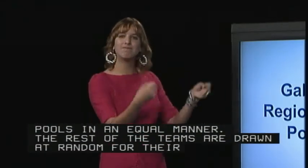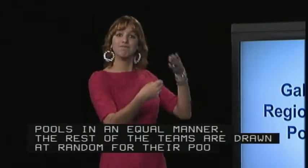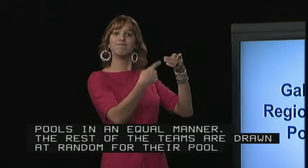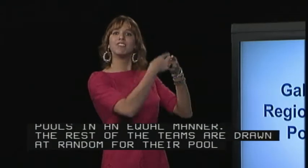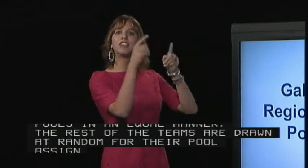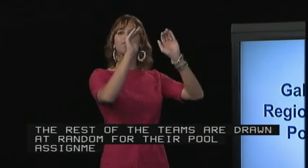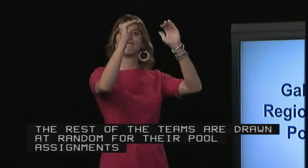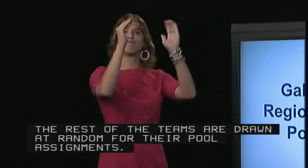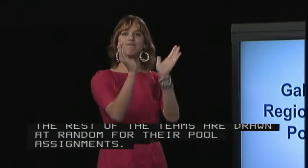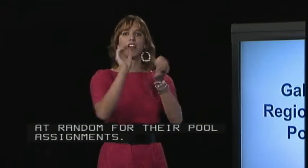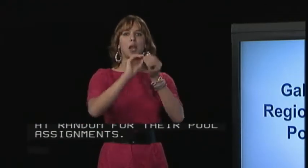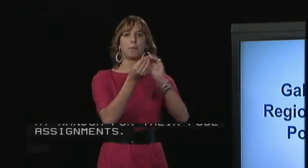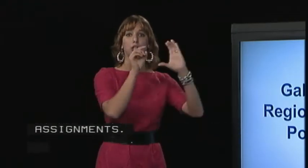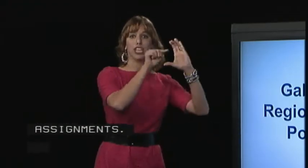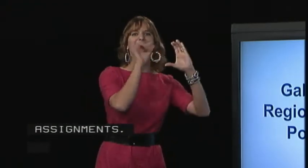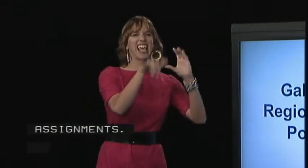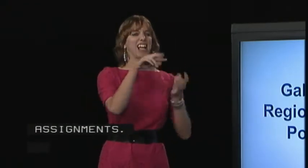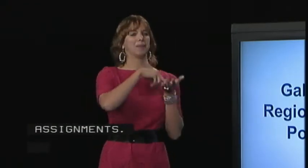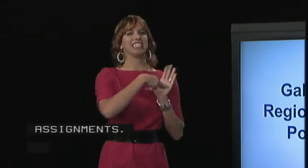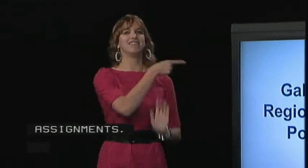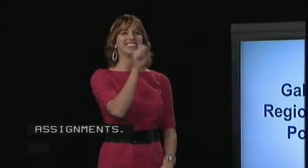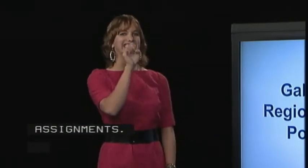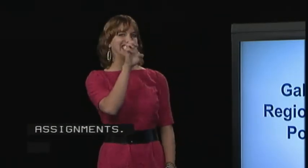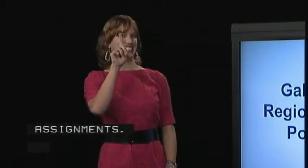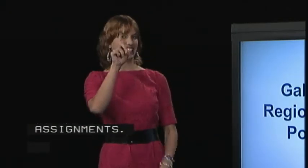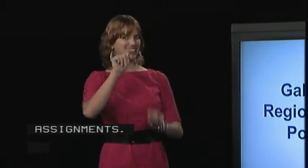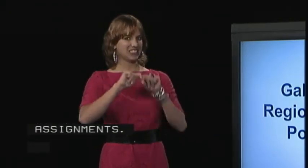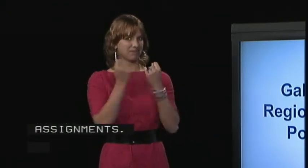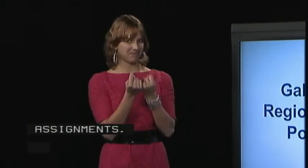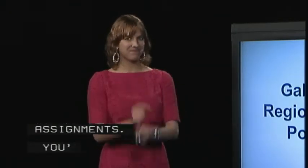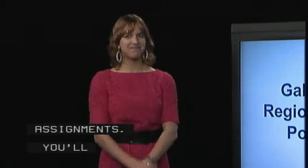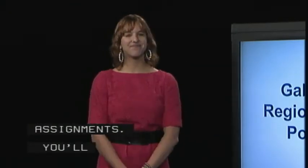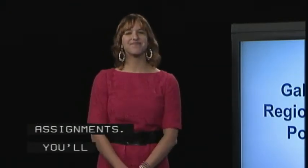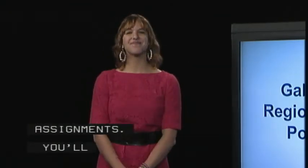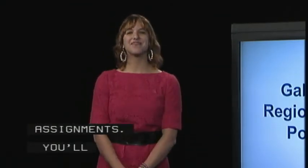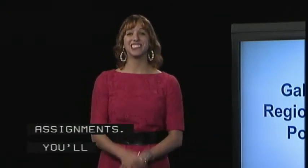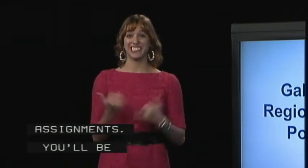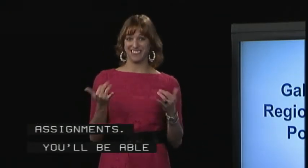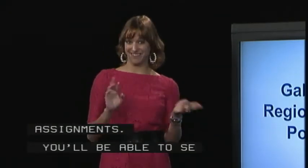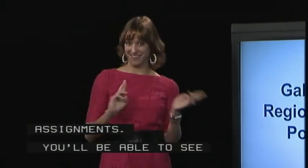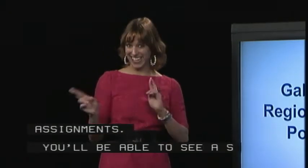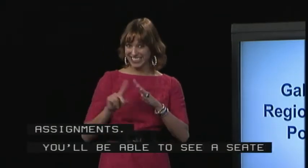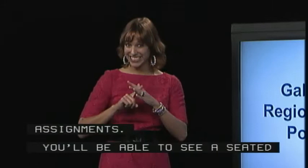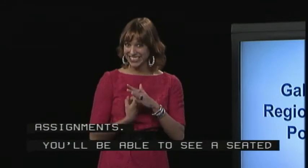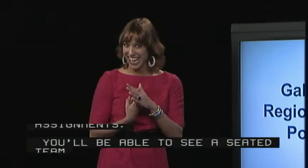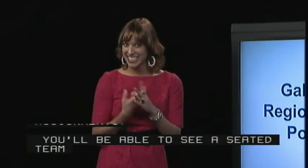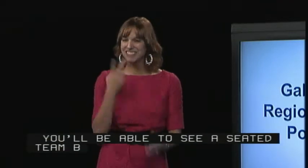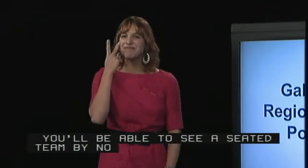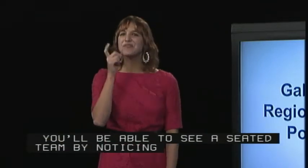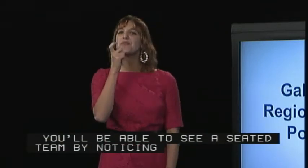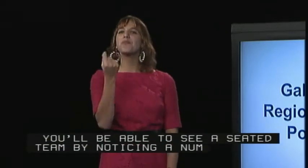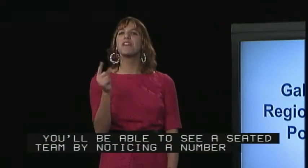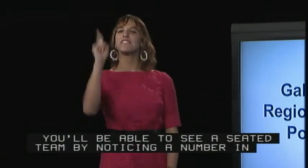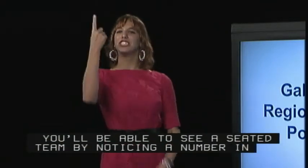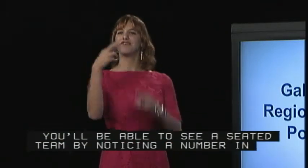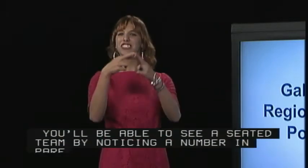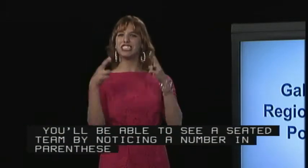You'll be able to see a seeded team by noticing a number in parentheses next to the school's name. You can see what their standing was from last